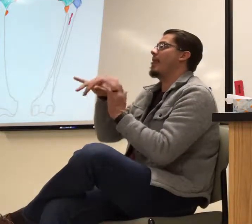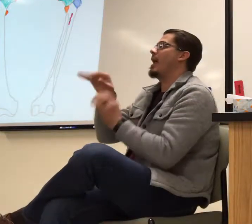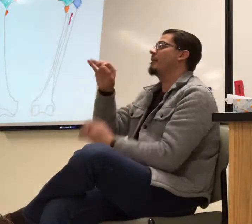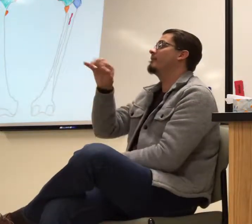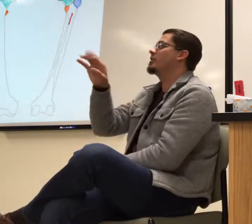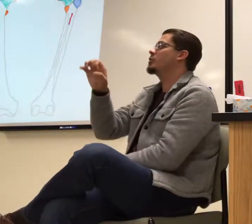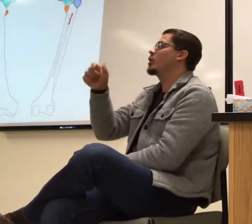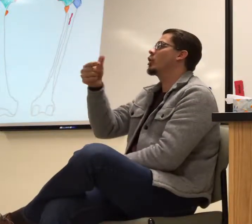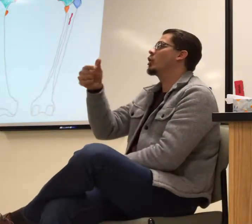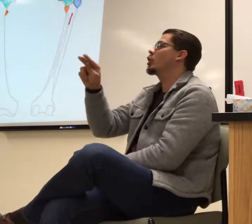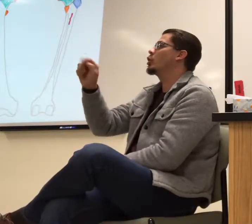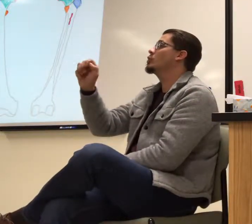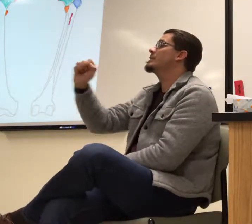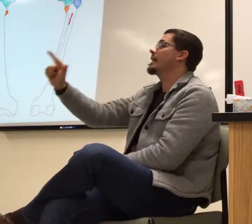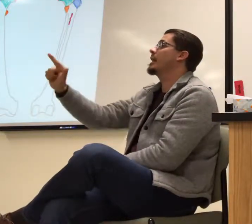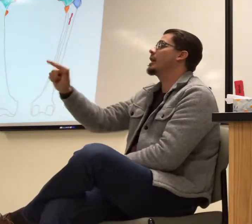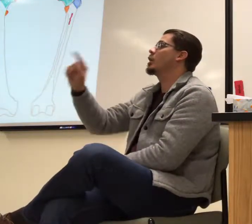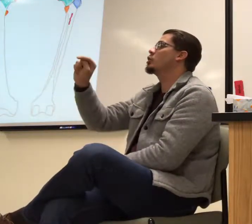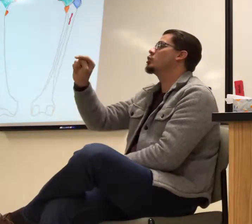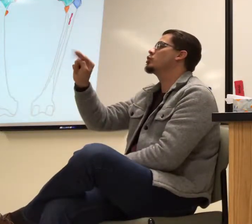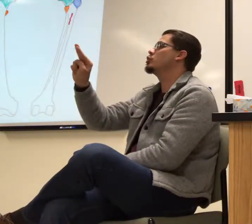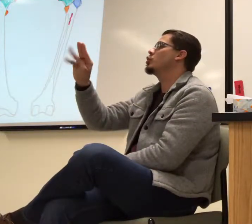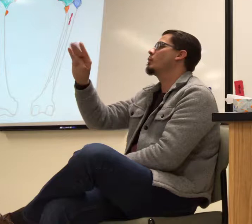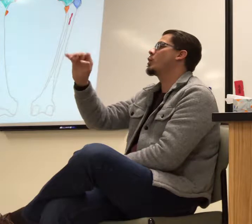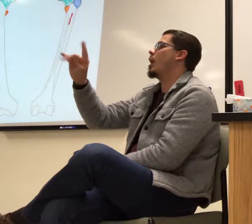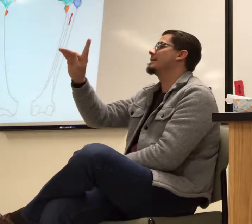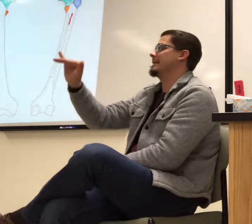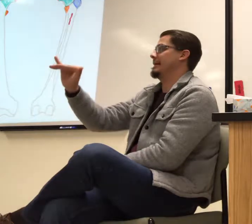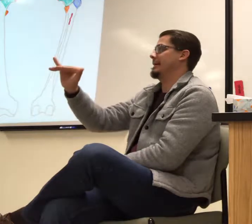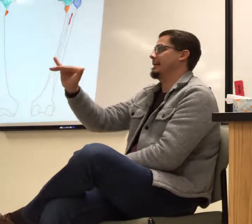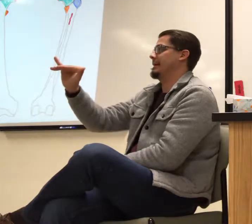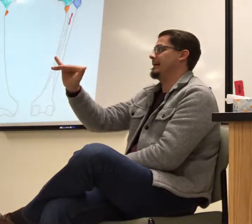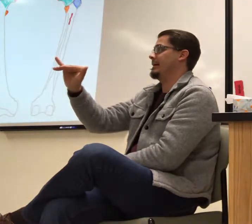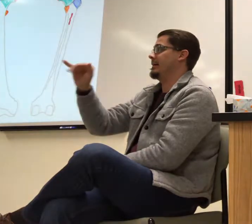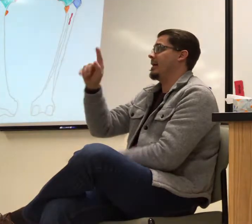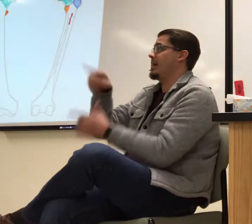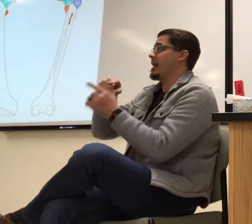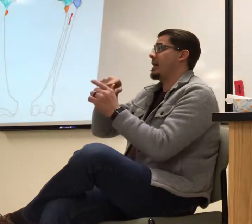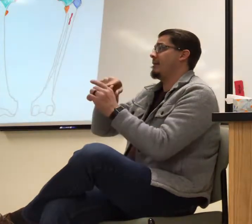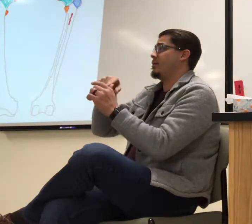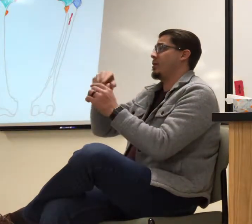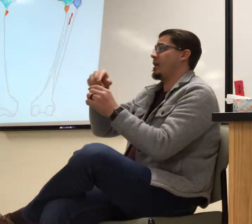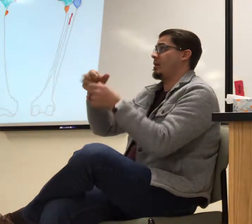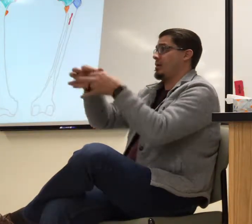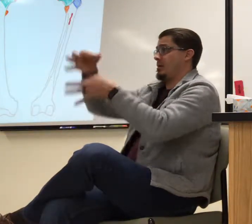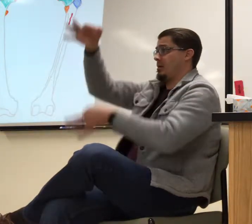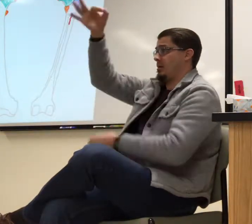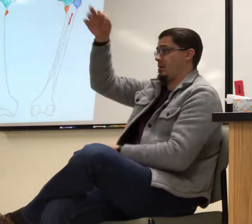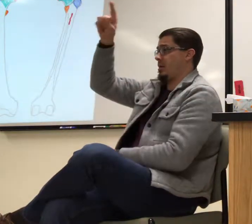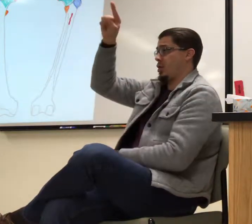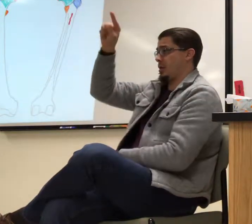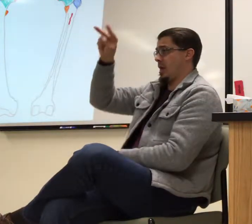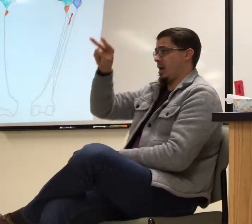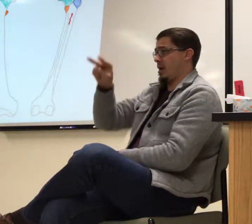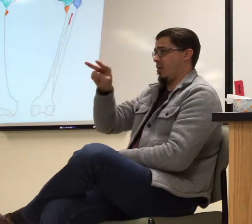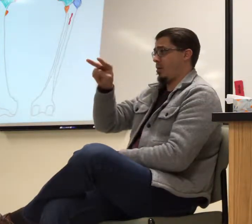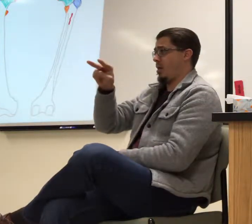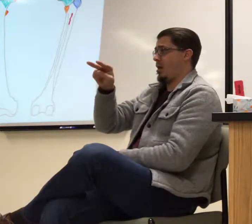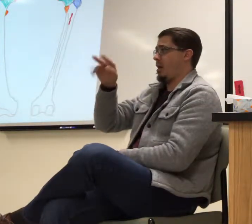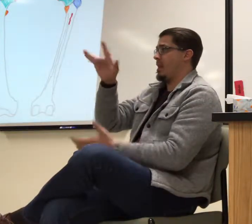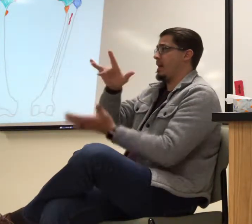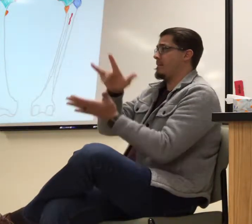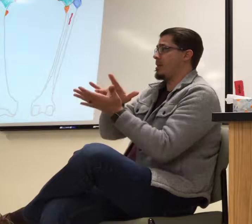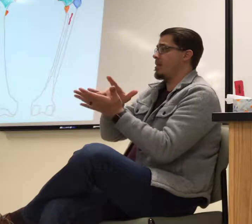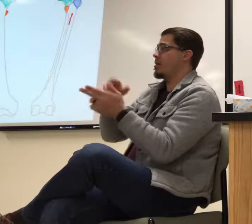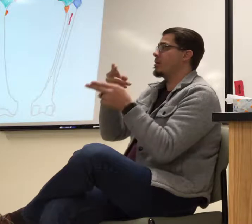tuberosity. If you look right down the shaft, right in the middle, posteriorly, there's a line